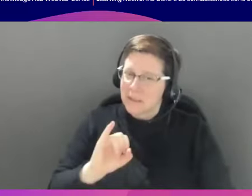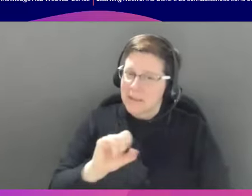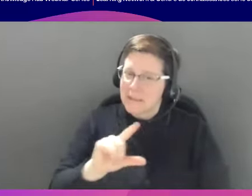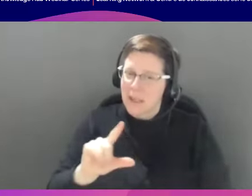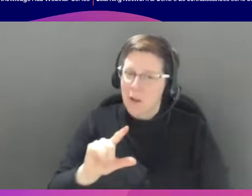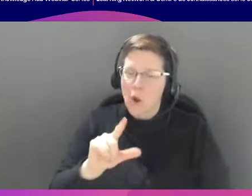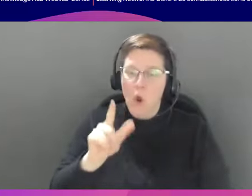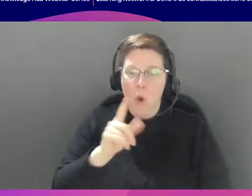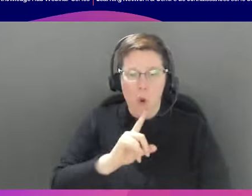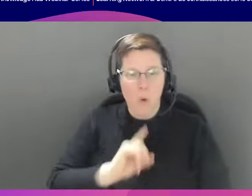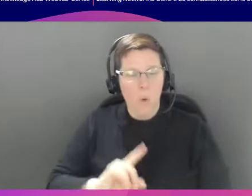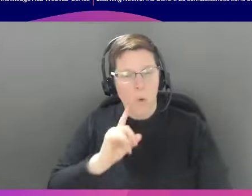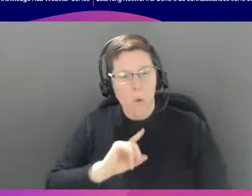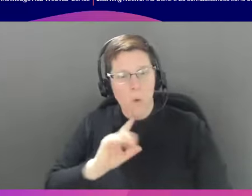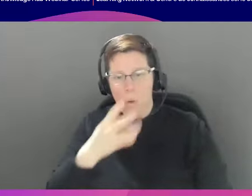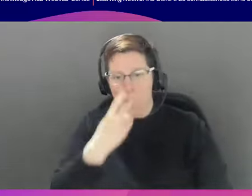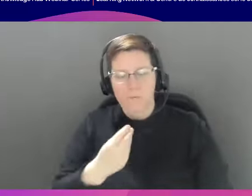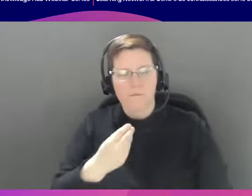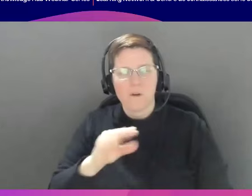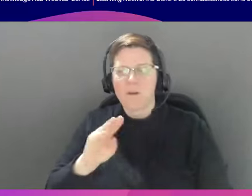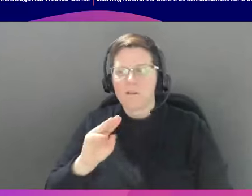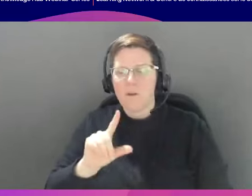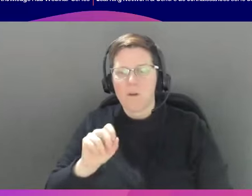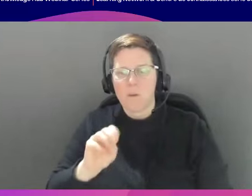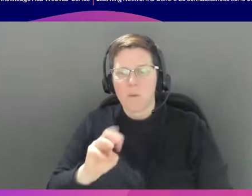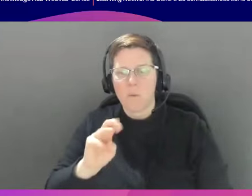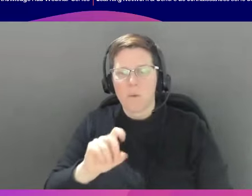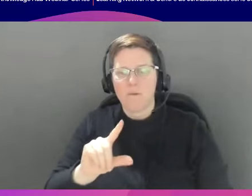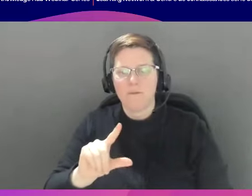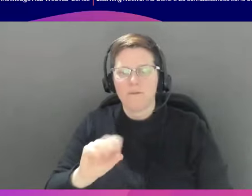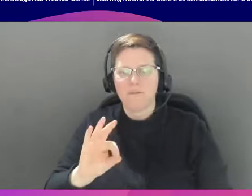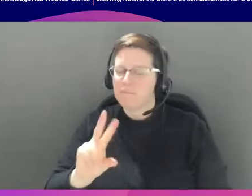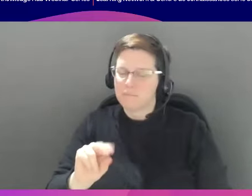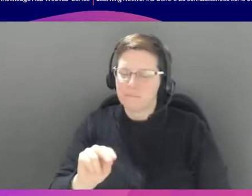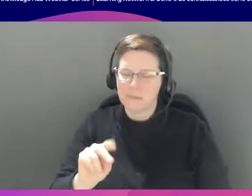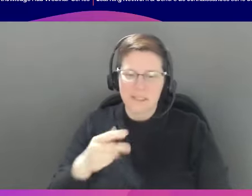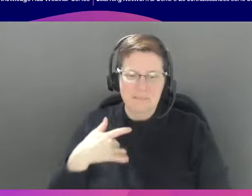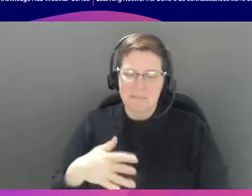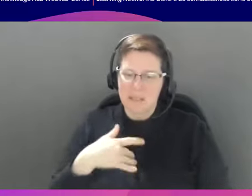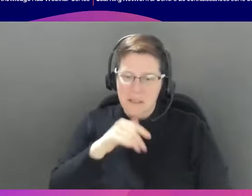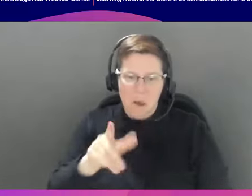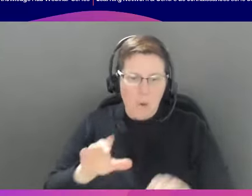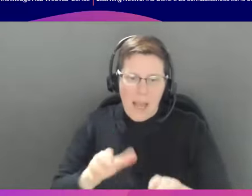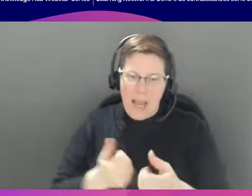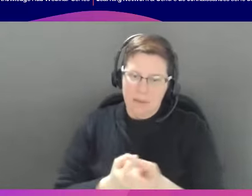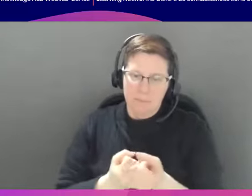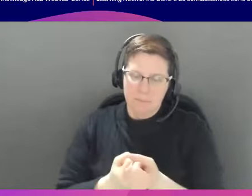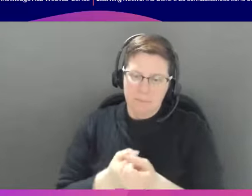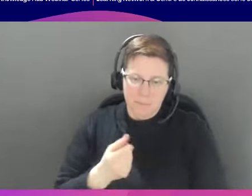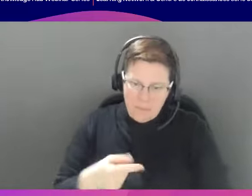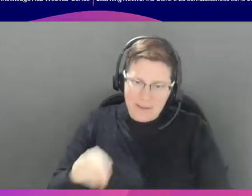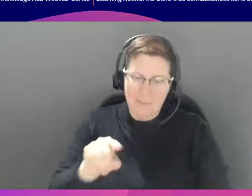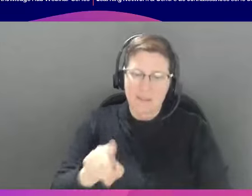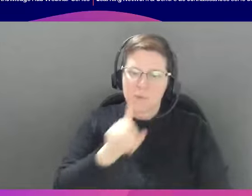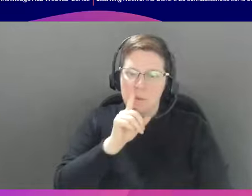these physical attacks by incels are often seen as one-off, but also that they act by themselves. It's increasingly important when